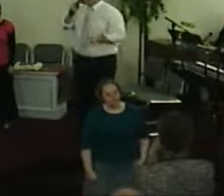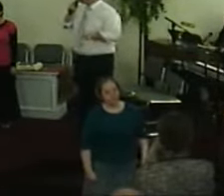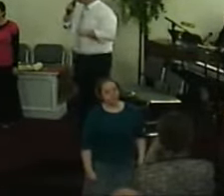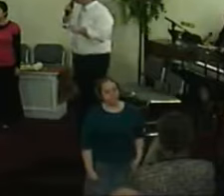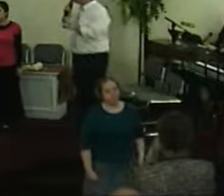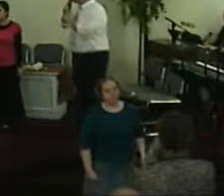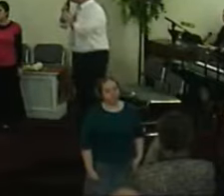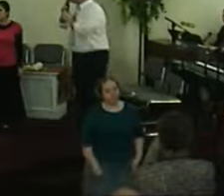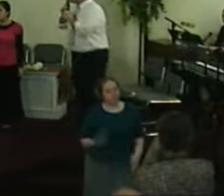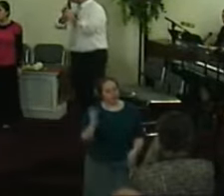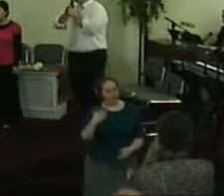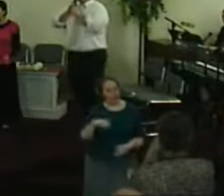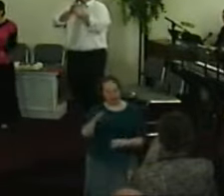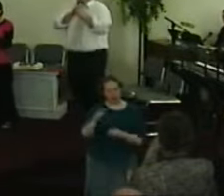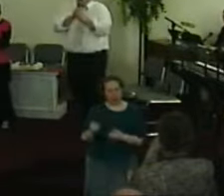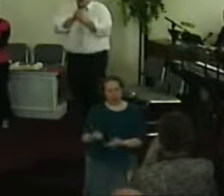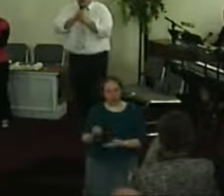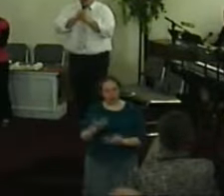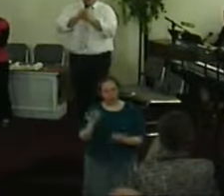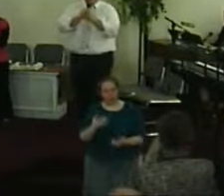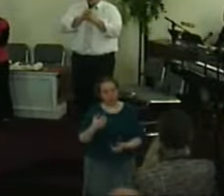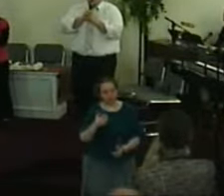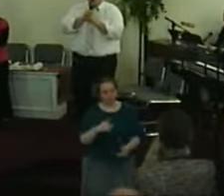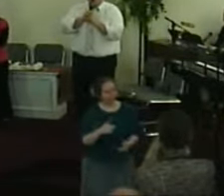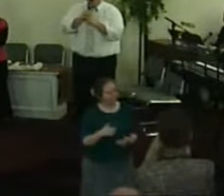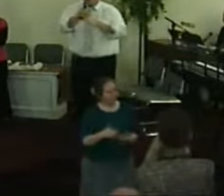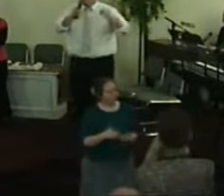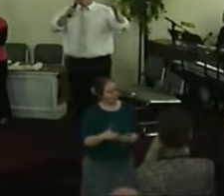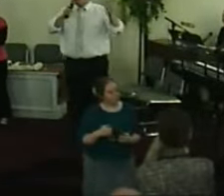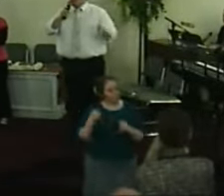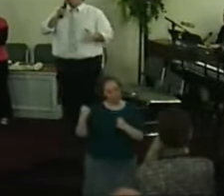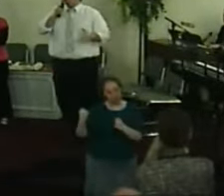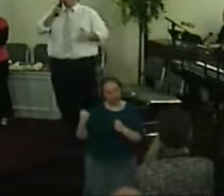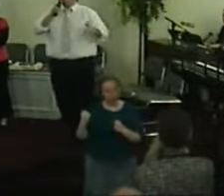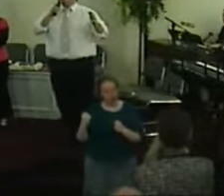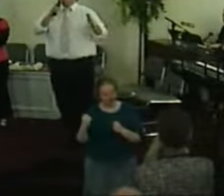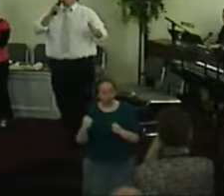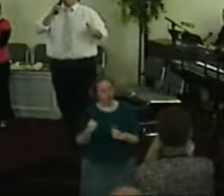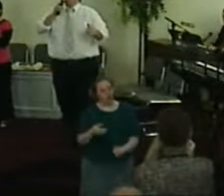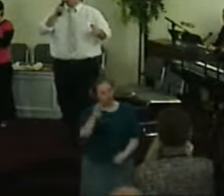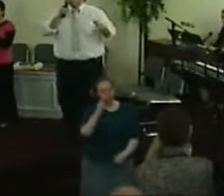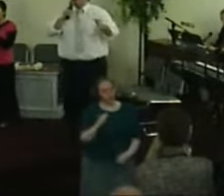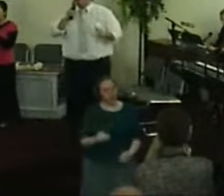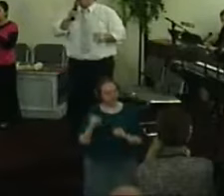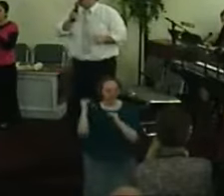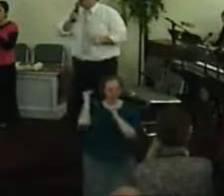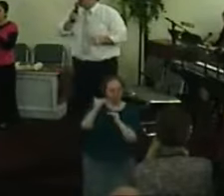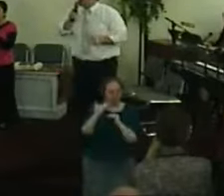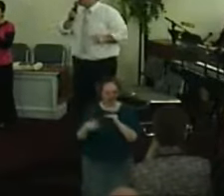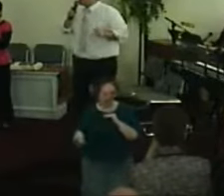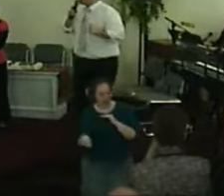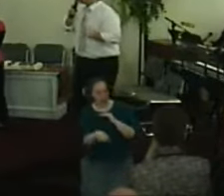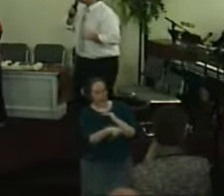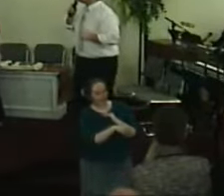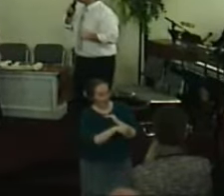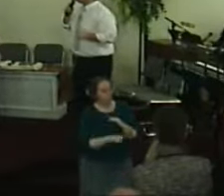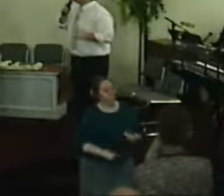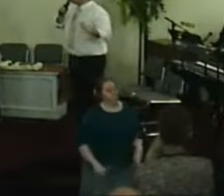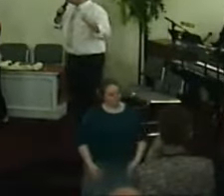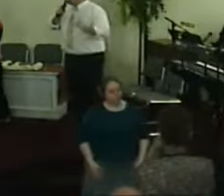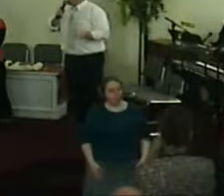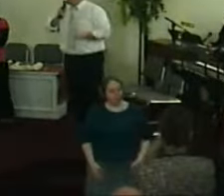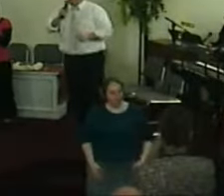What? Our God is greater. Our God is stronger. God, you are higher than any